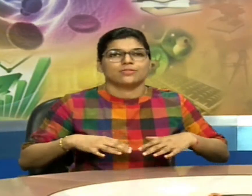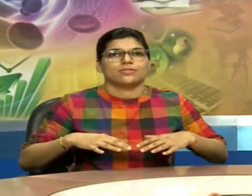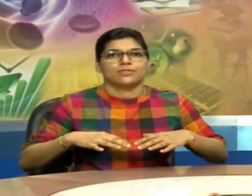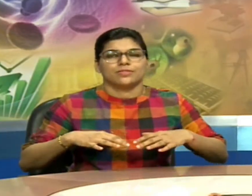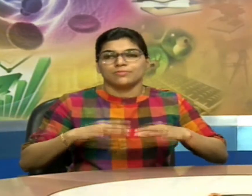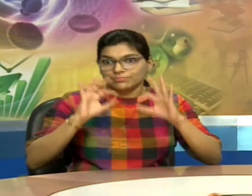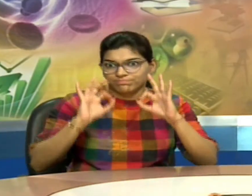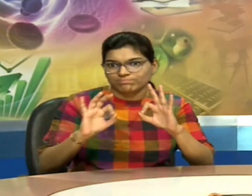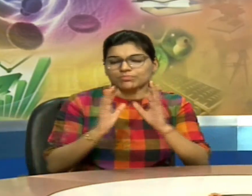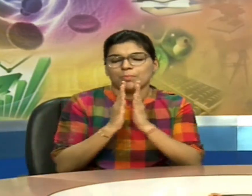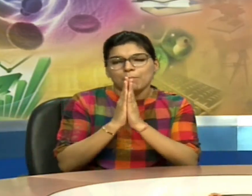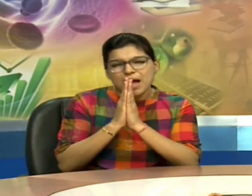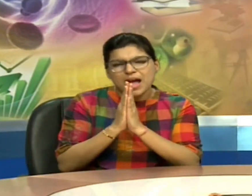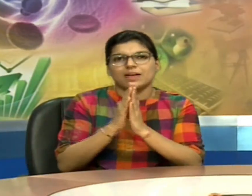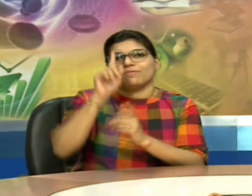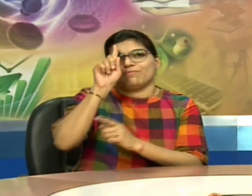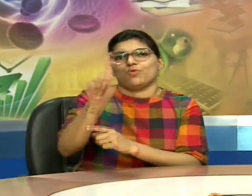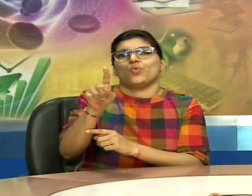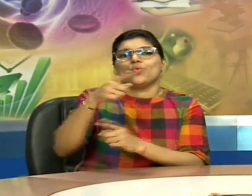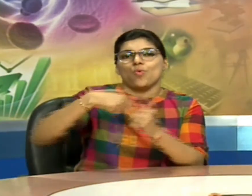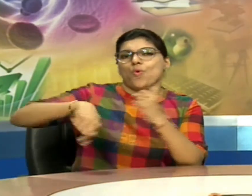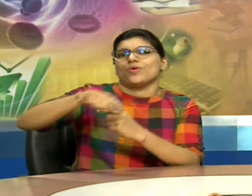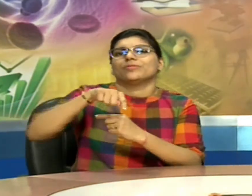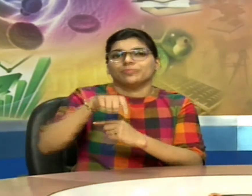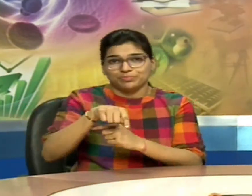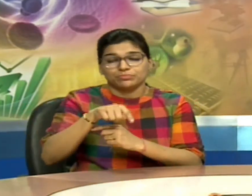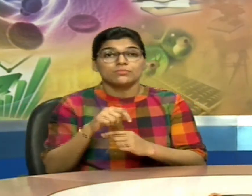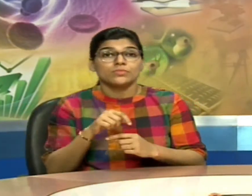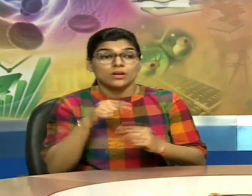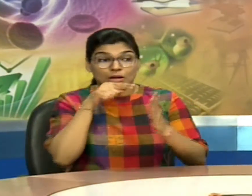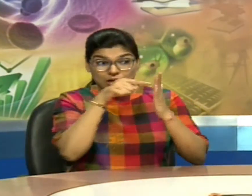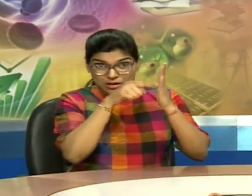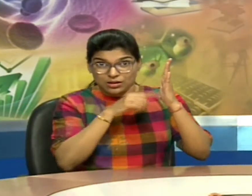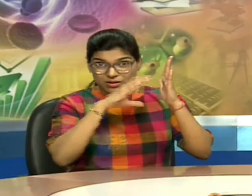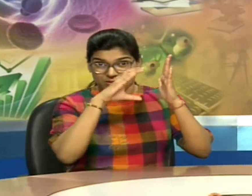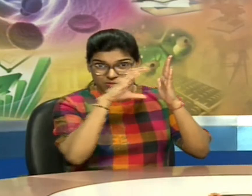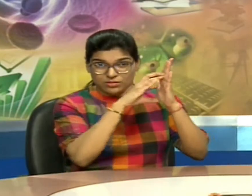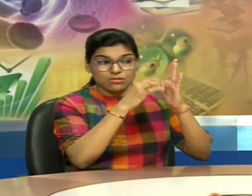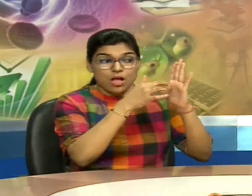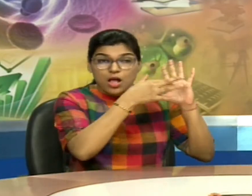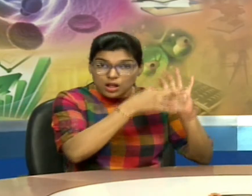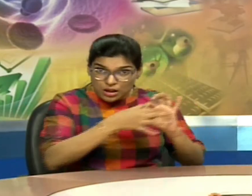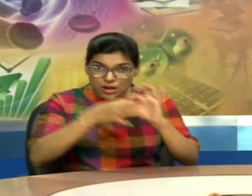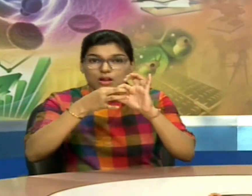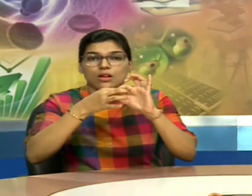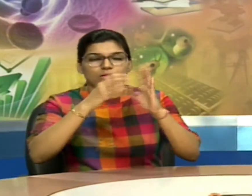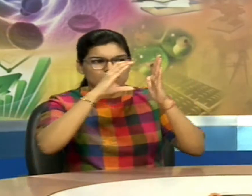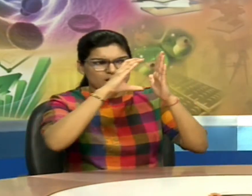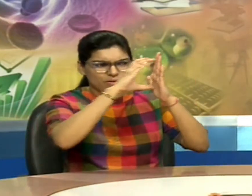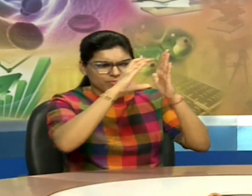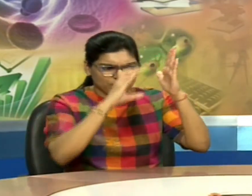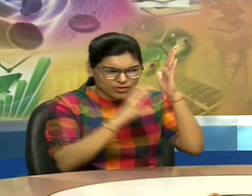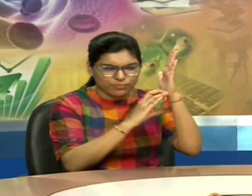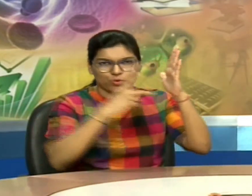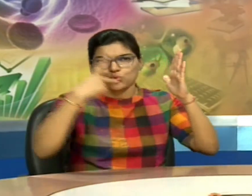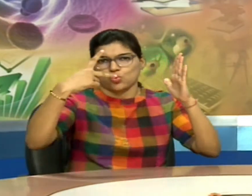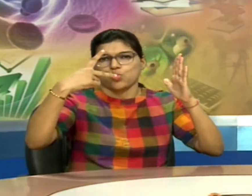This poem is about our health and about our earth. There are